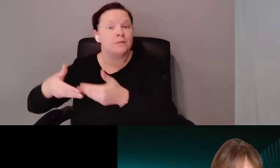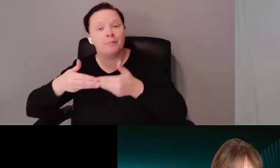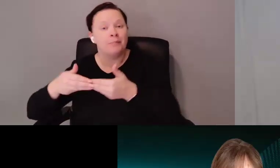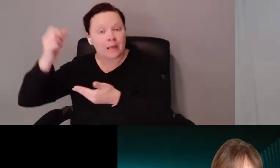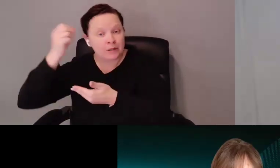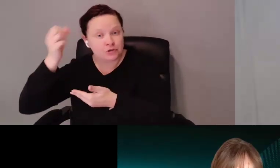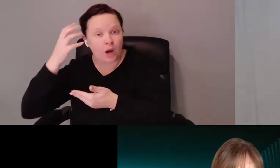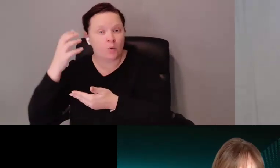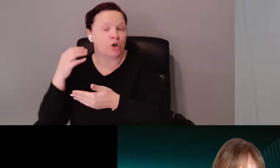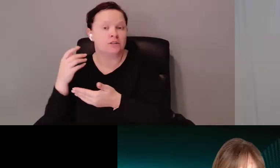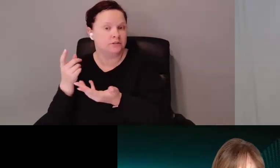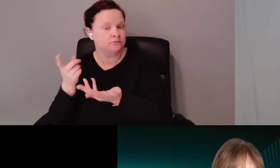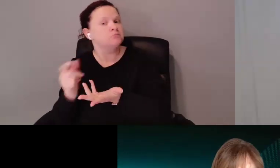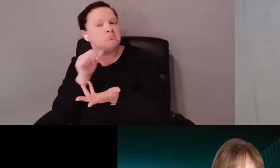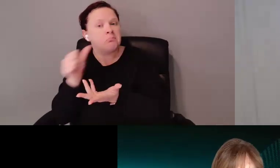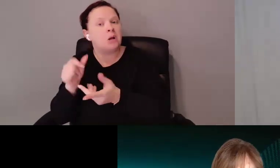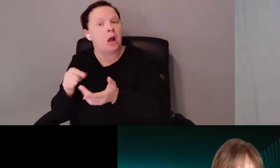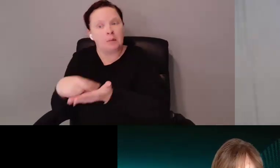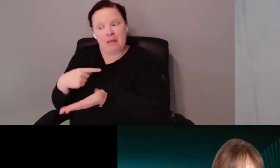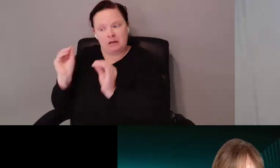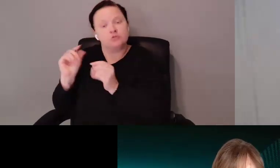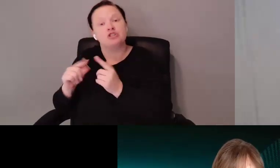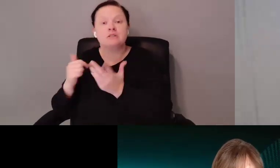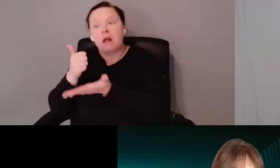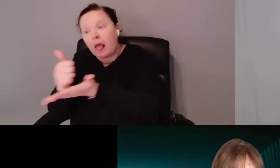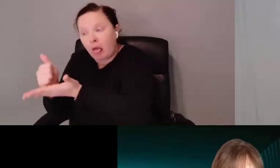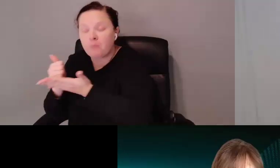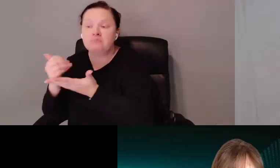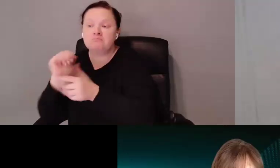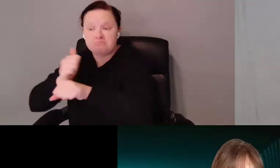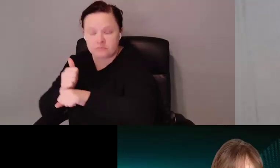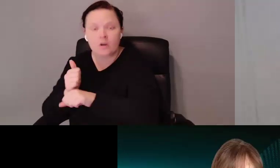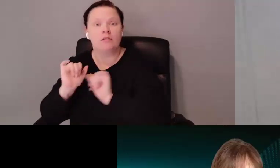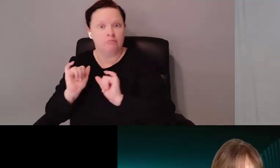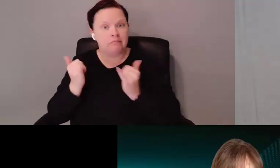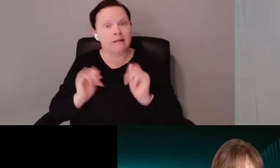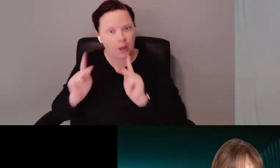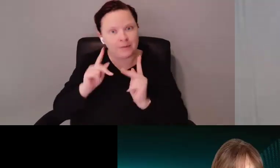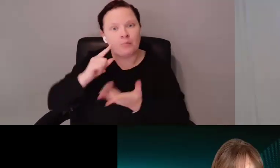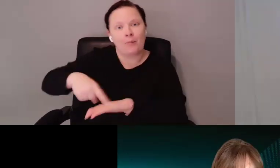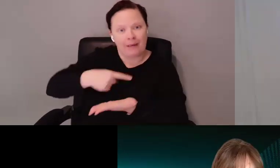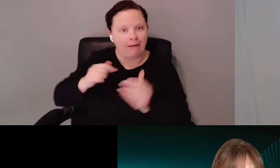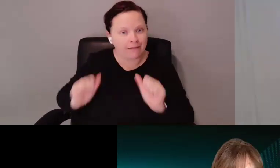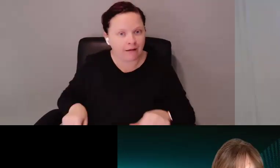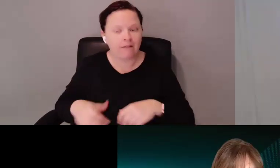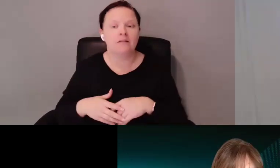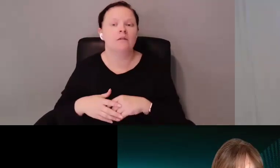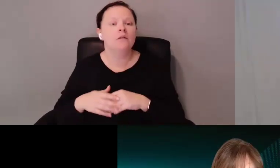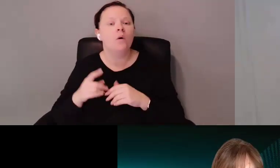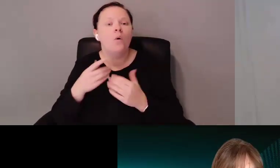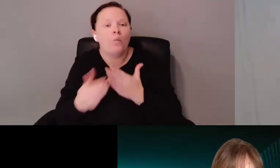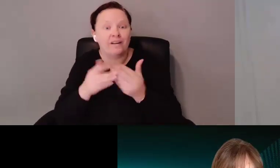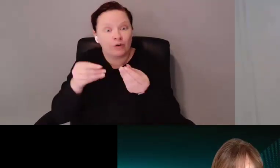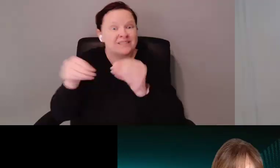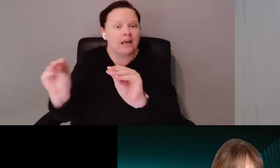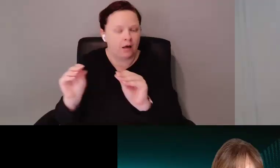for initially, but everybody wanted it. And then people started paying them. So already being able to do what you are